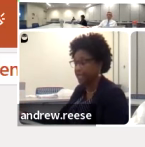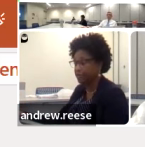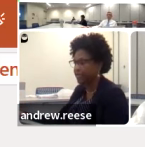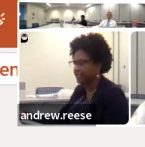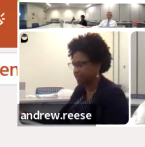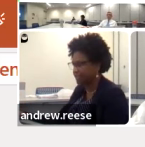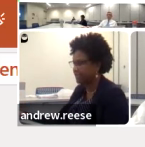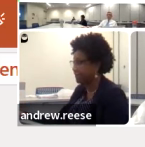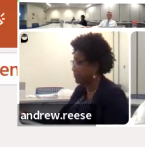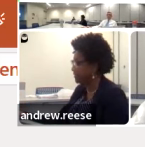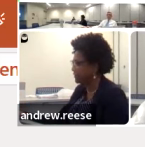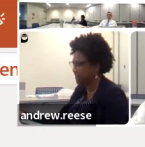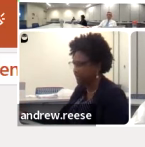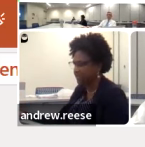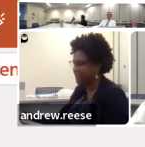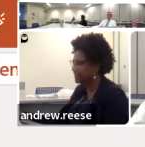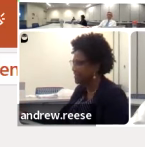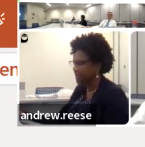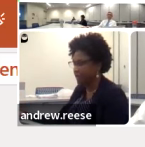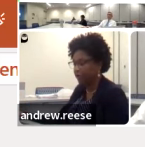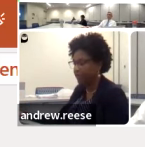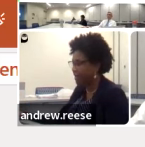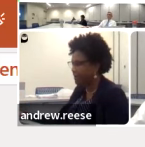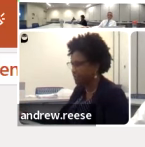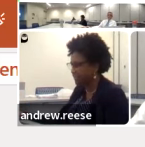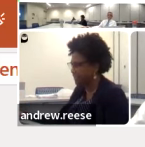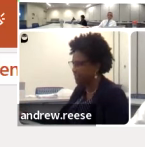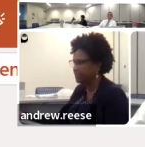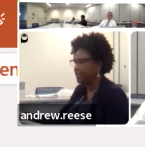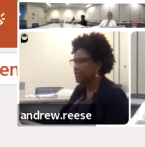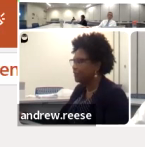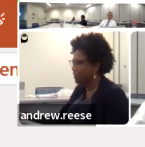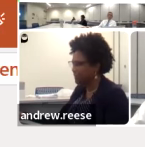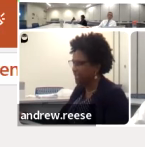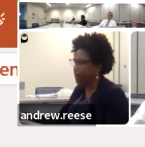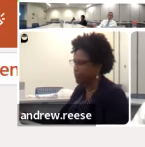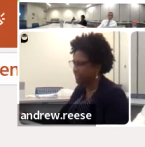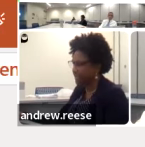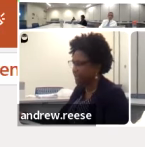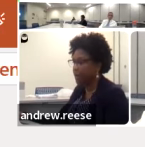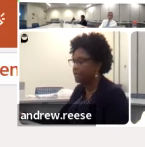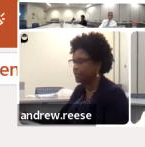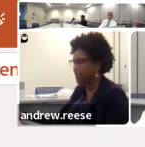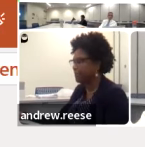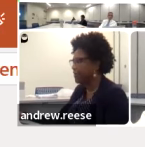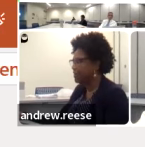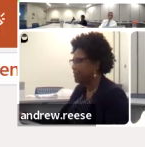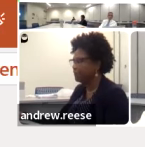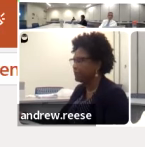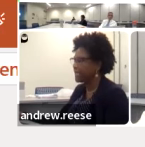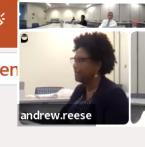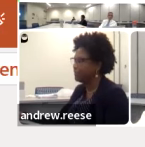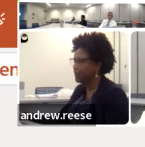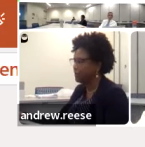disabilities, intellectual disabilities, developmental disabilities, behavioral health conditions, to obtain and retain a part-time